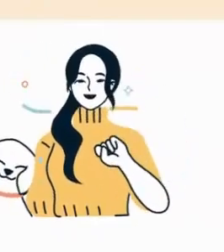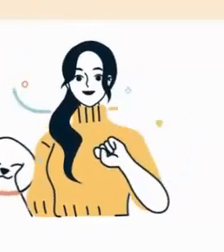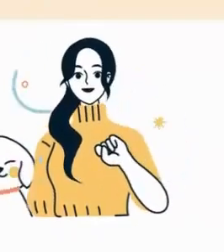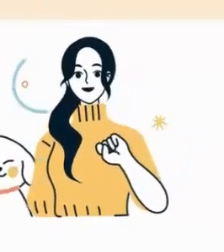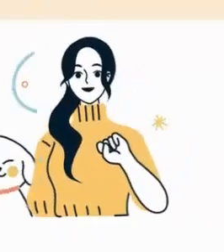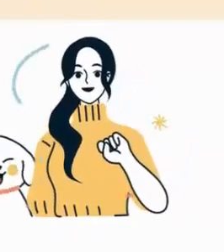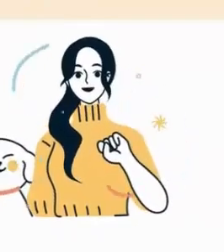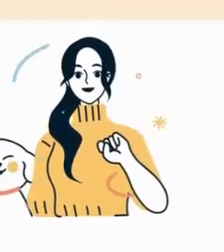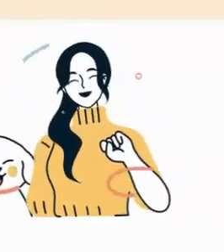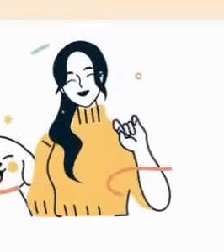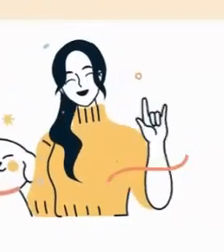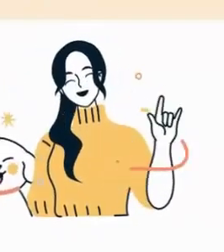deaf community. And here,